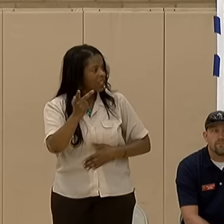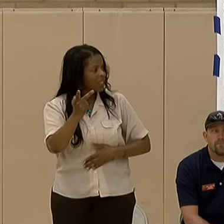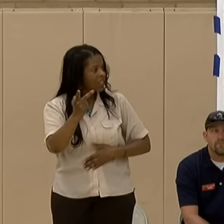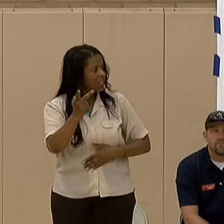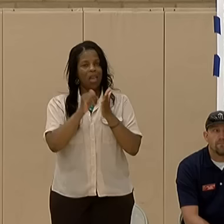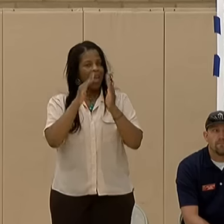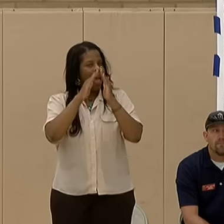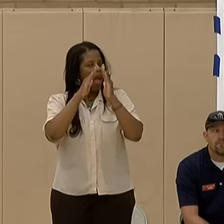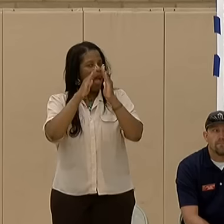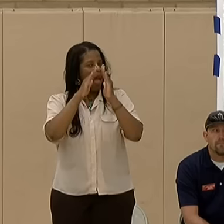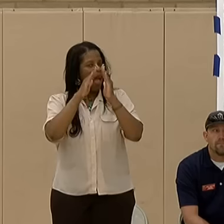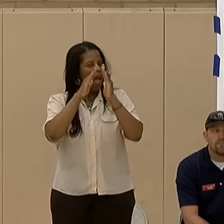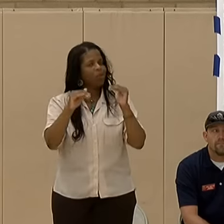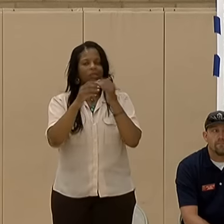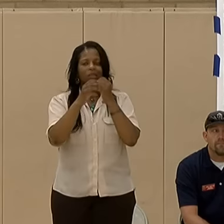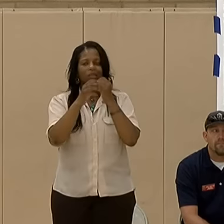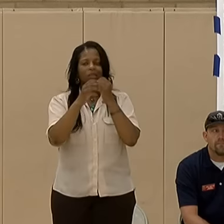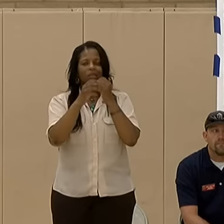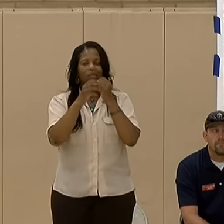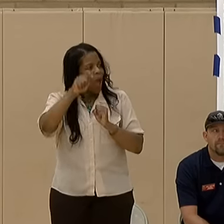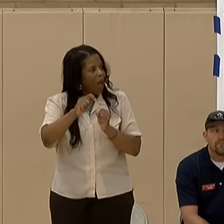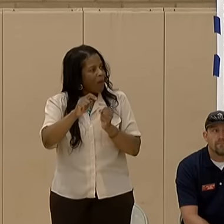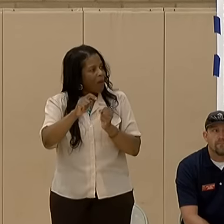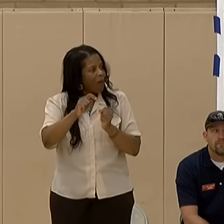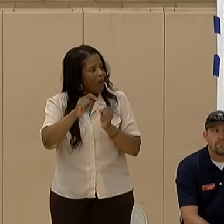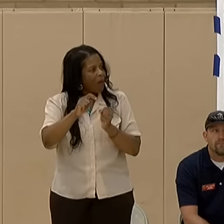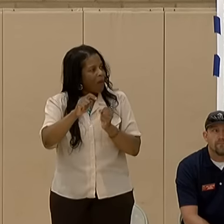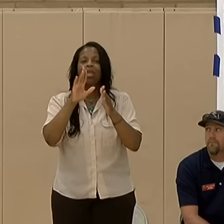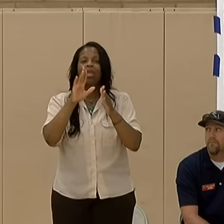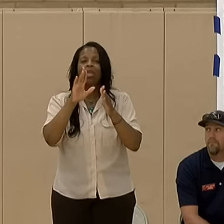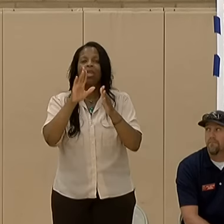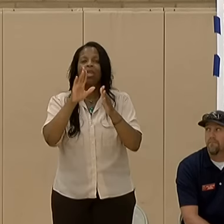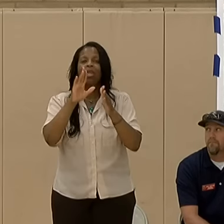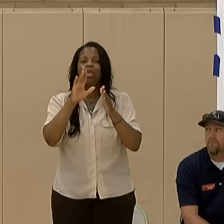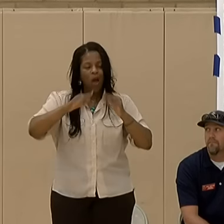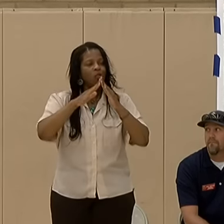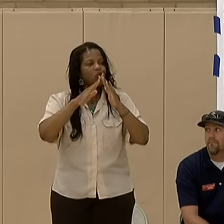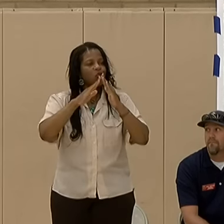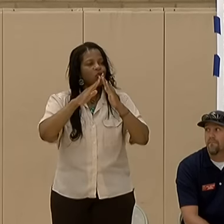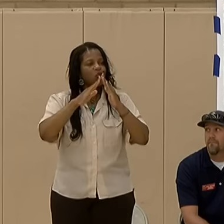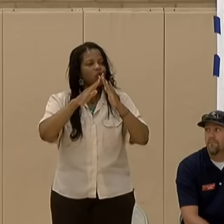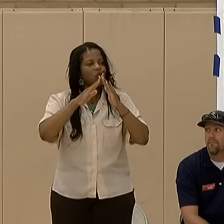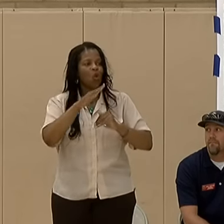if you haven't done your hazard reduction now, it's not too late.